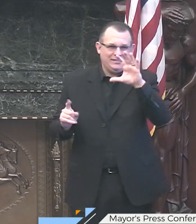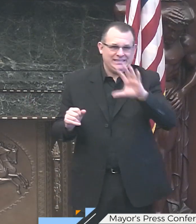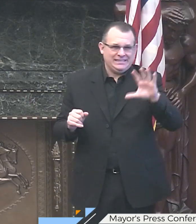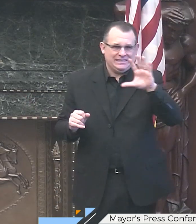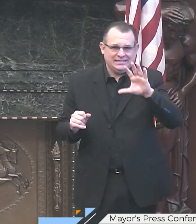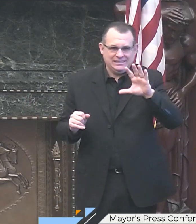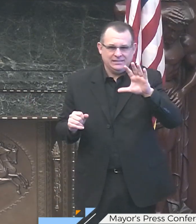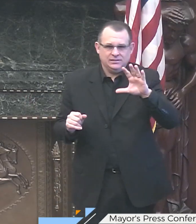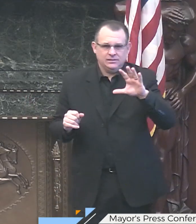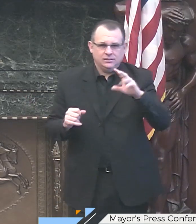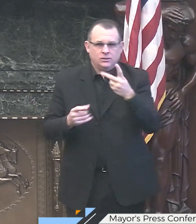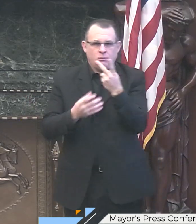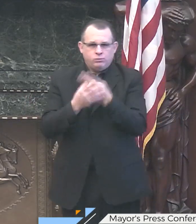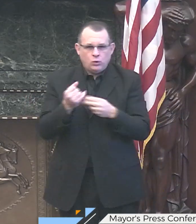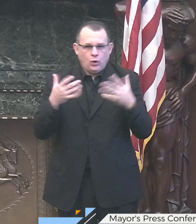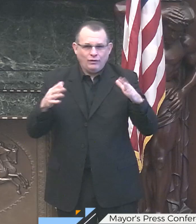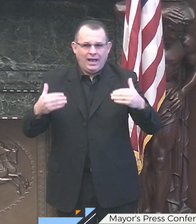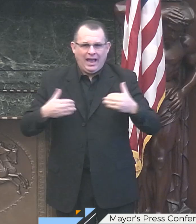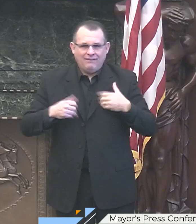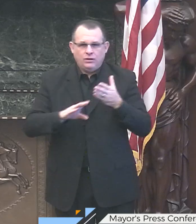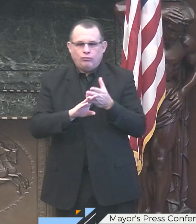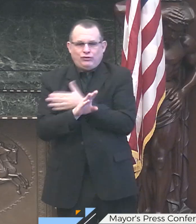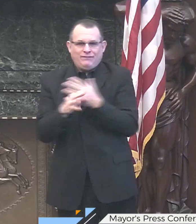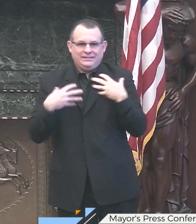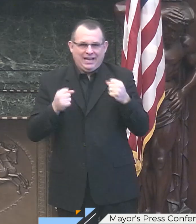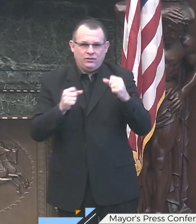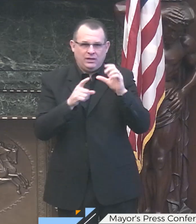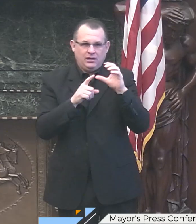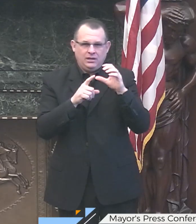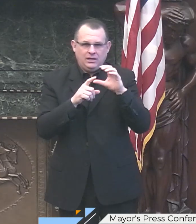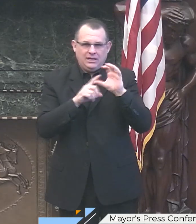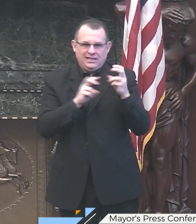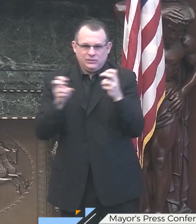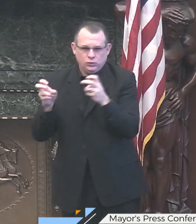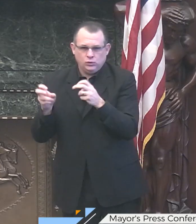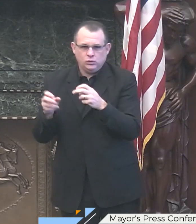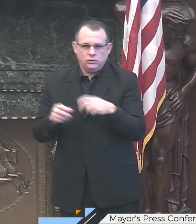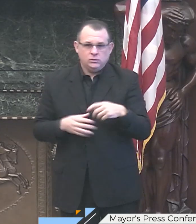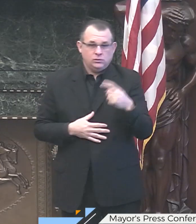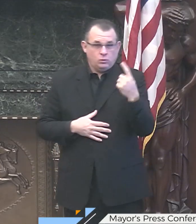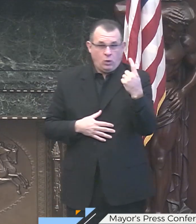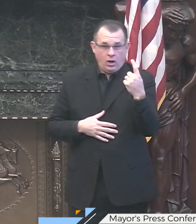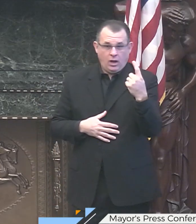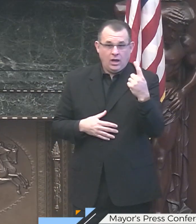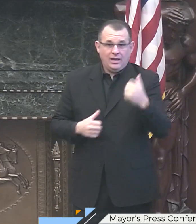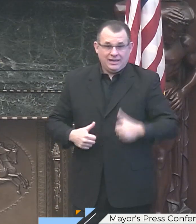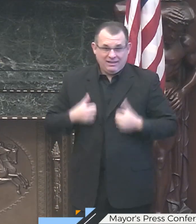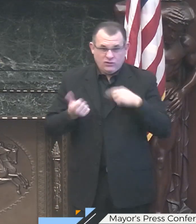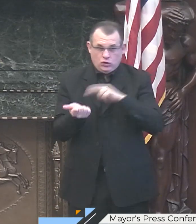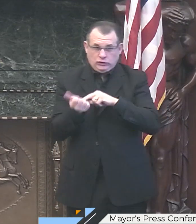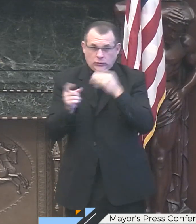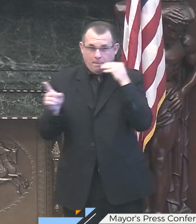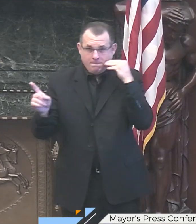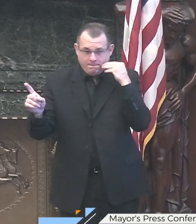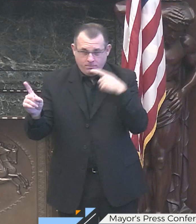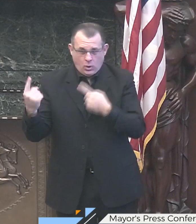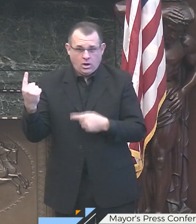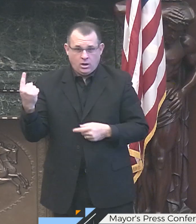medical conditions. One of those was a resident of a nursing home in which we previously reported we had an